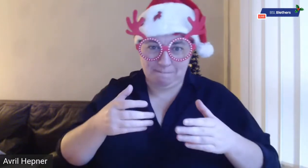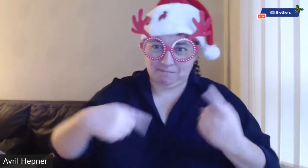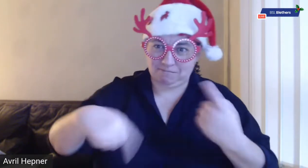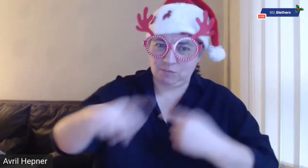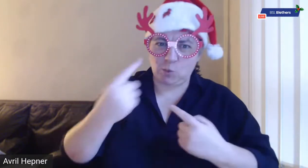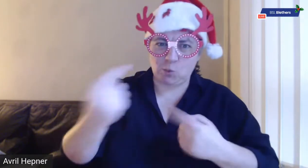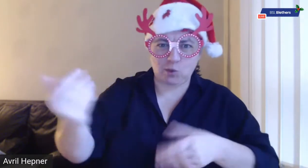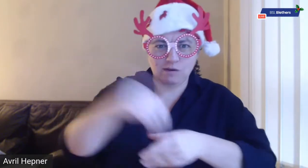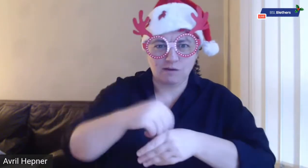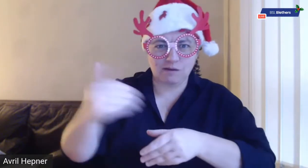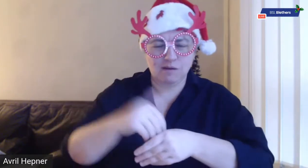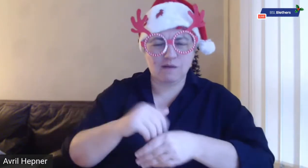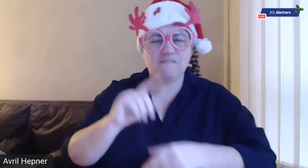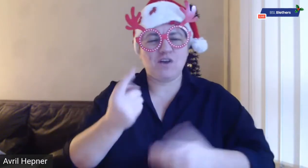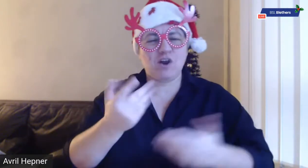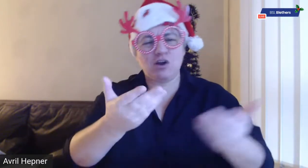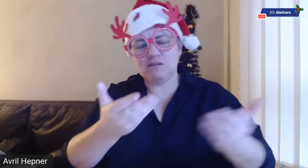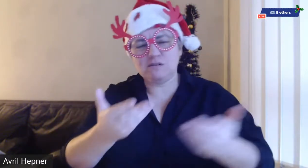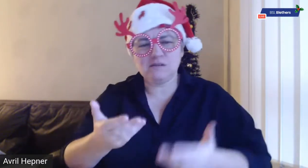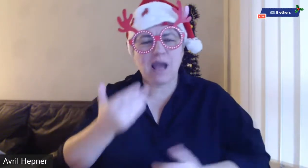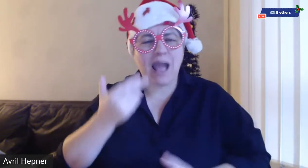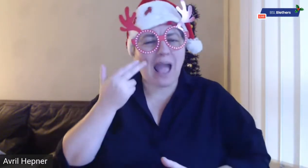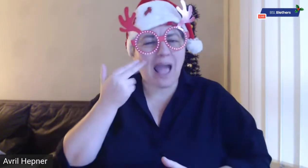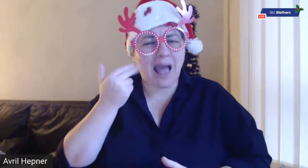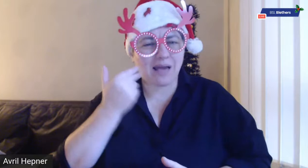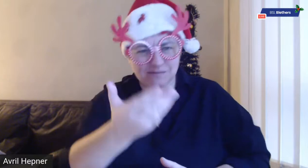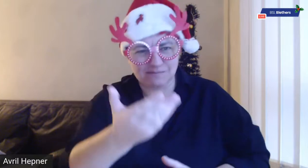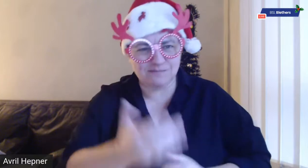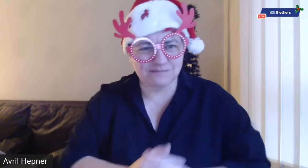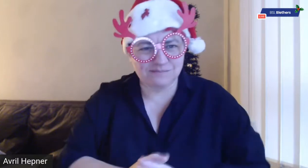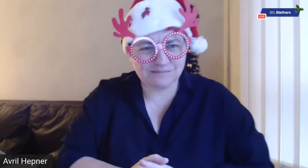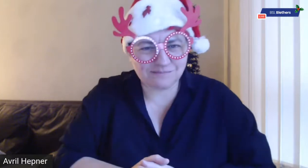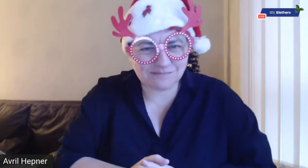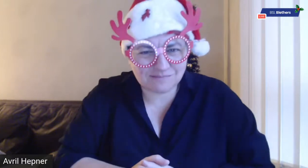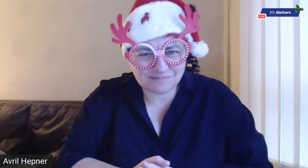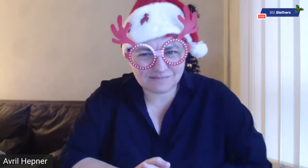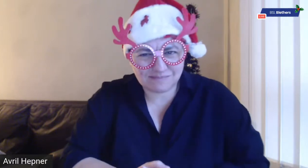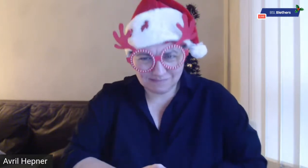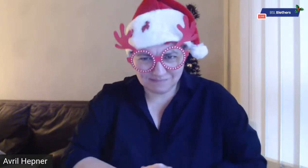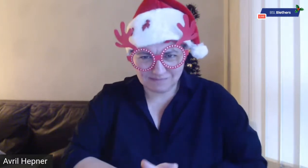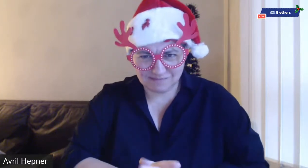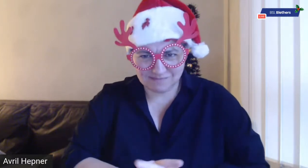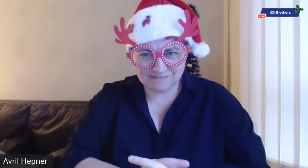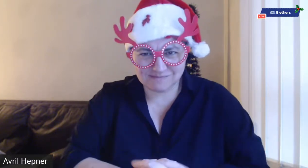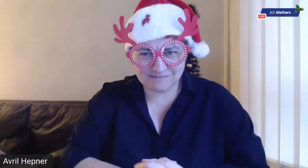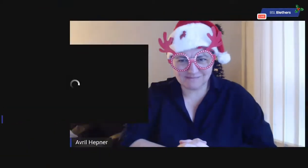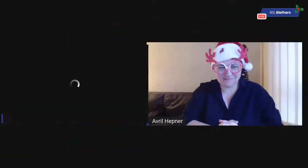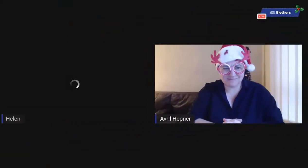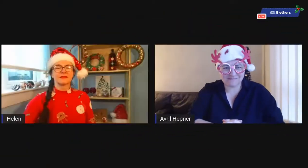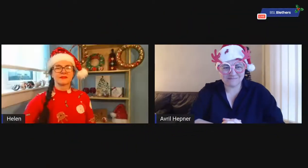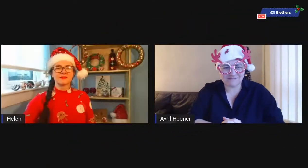that was our thinking, putting together this program. And I'd like to invite, first of all, Helen